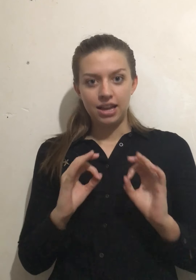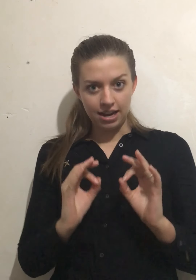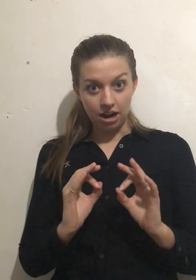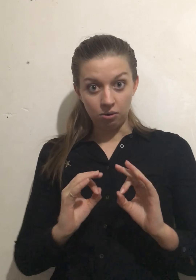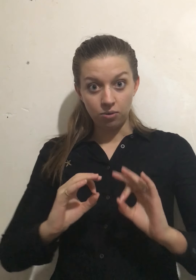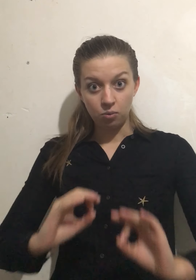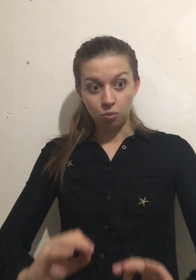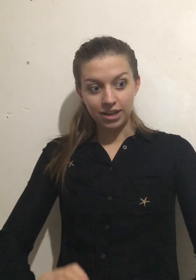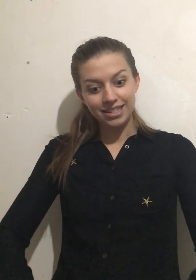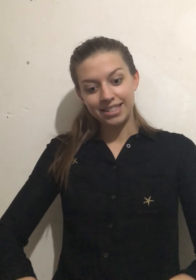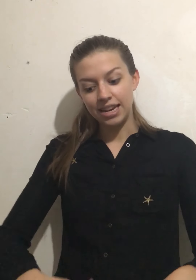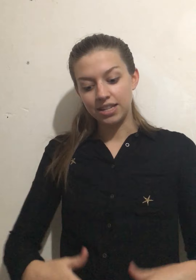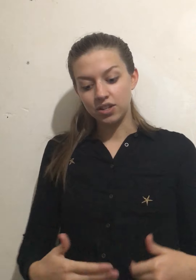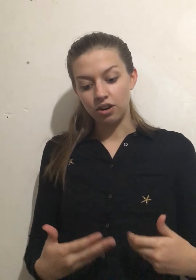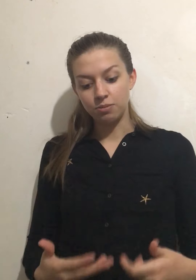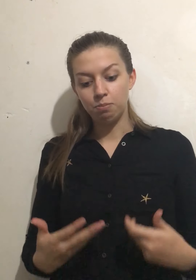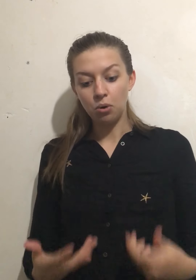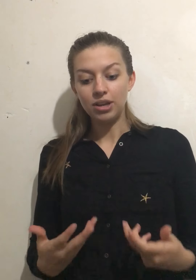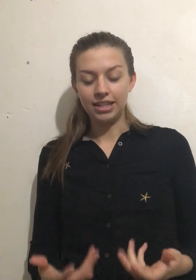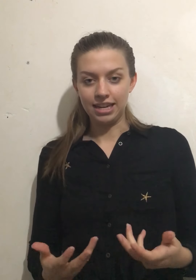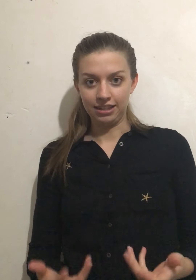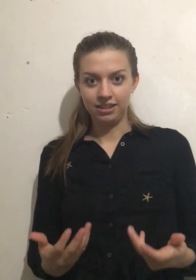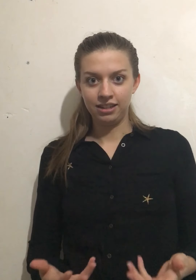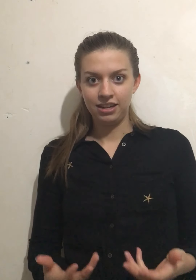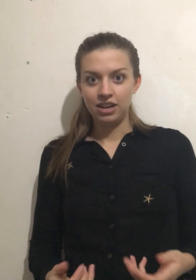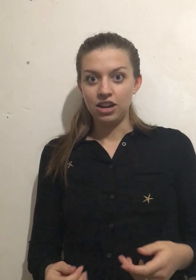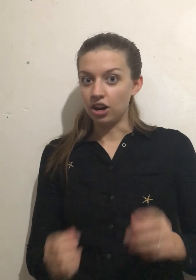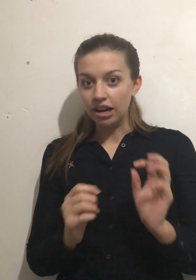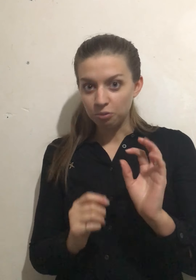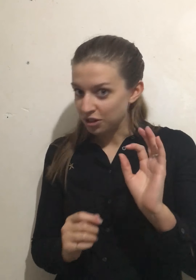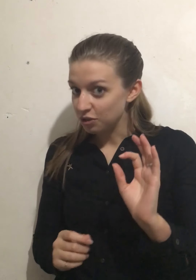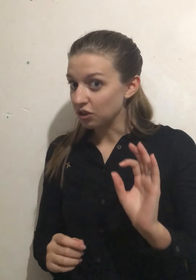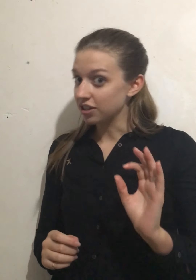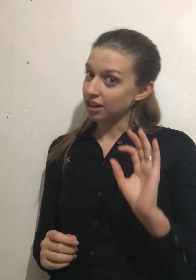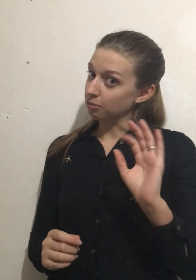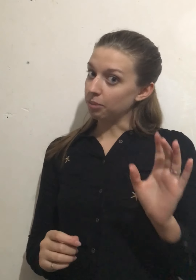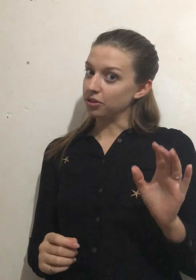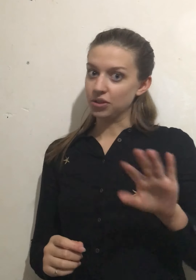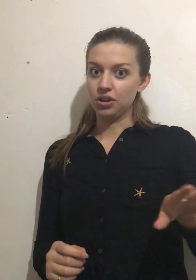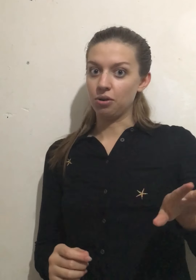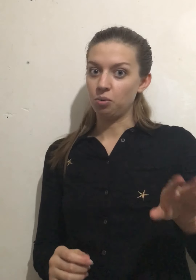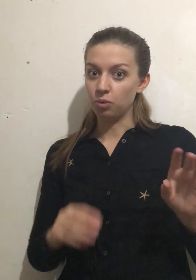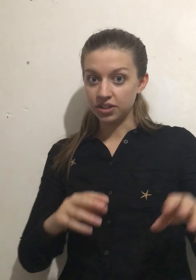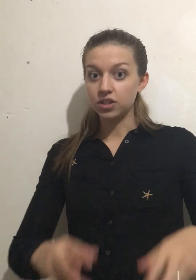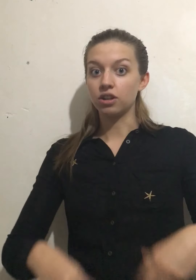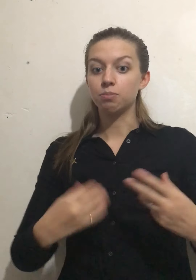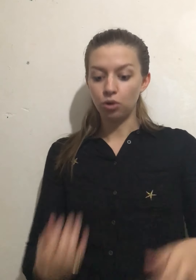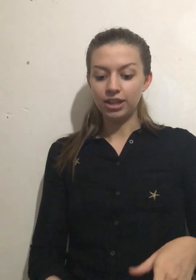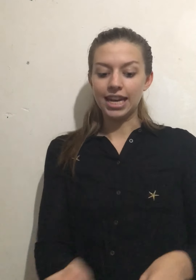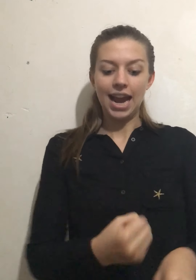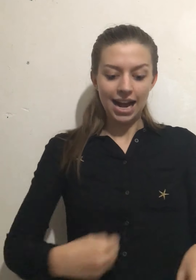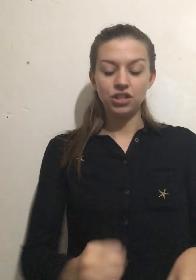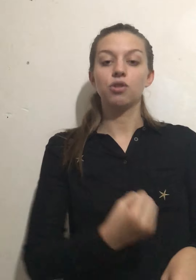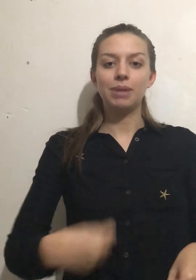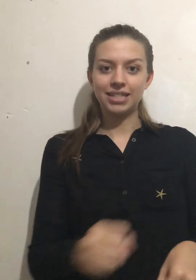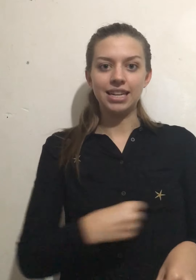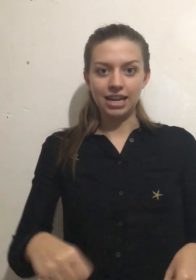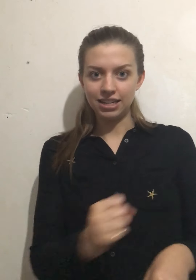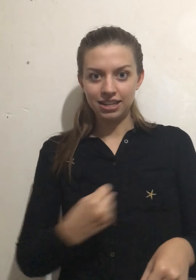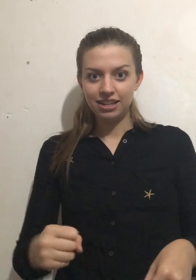Now, once it starts boiling, not once you start seeing bubbles, no. Once it starts boiling as you're mixing it, you